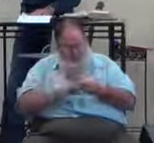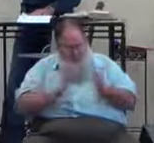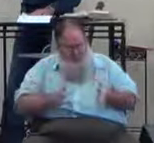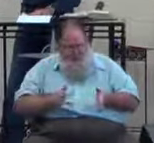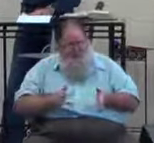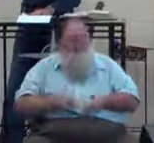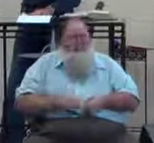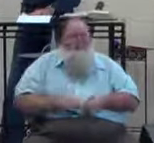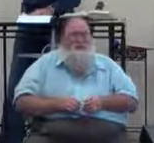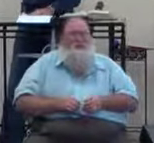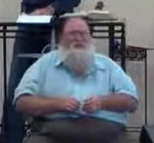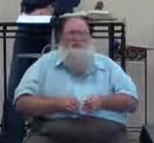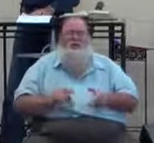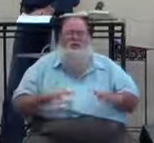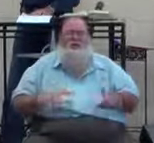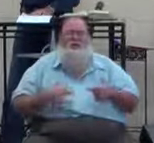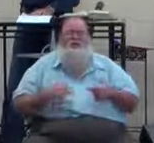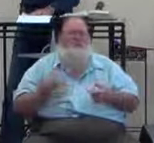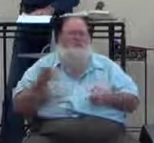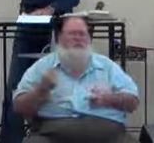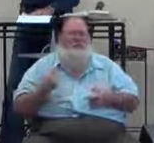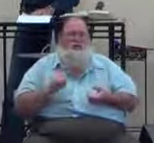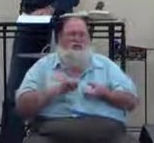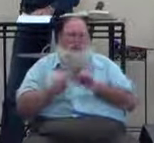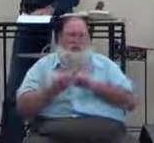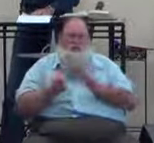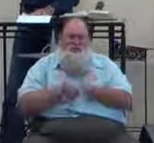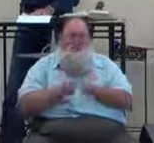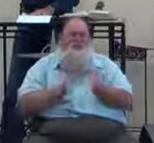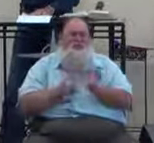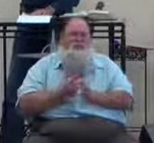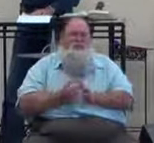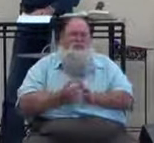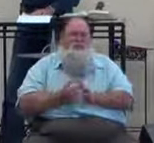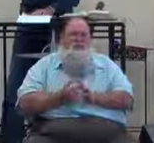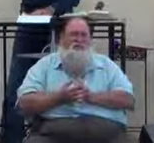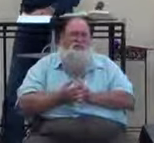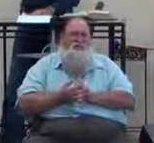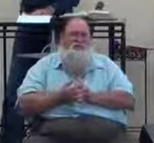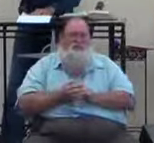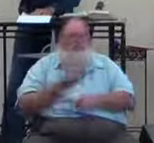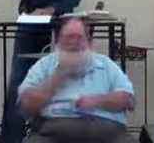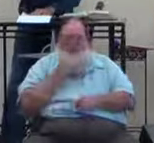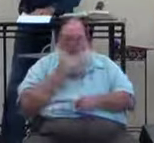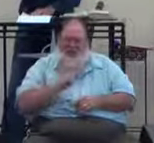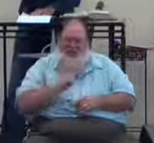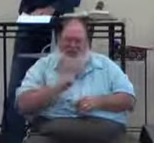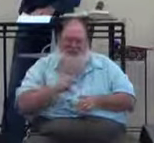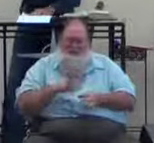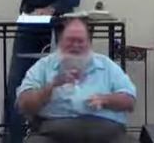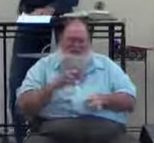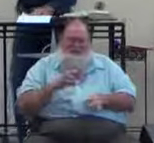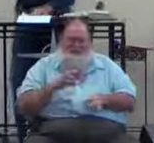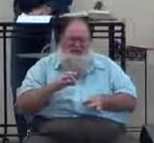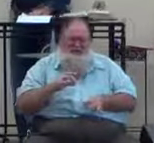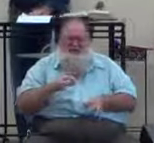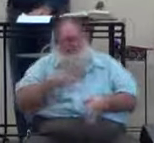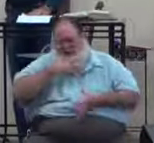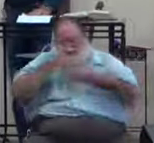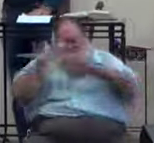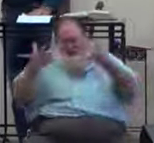that? They're always changed with Jesus. The evil spirits, it says, screamed as they came out